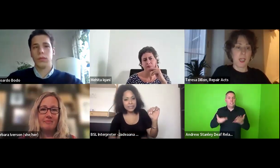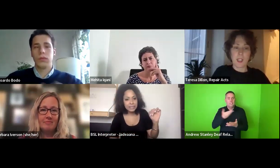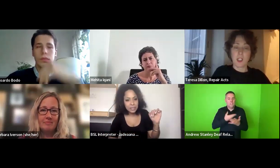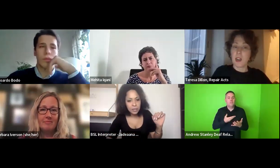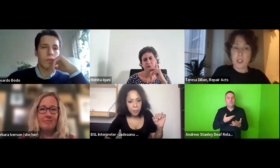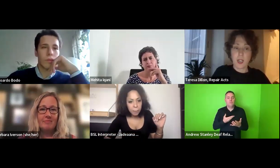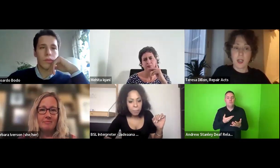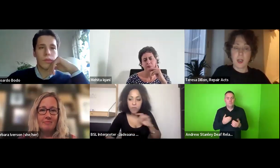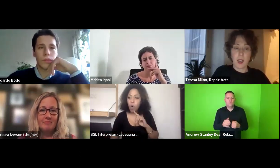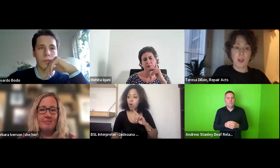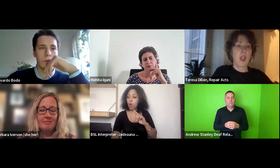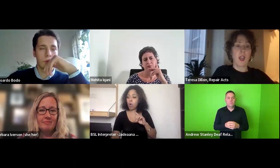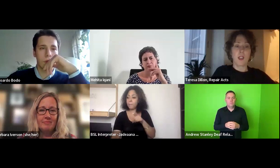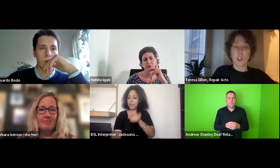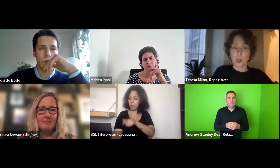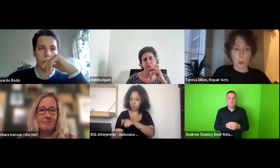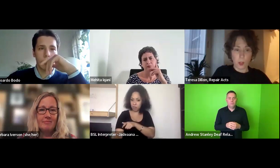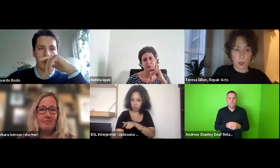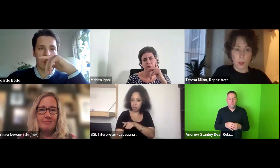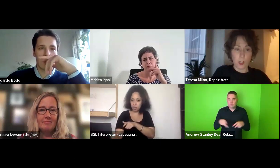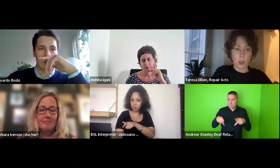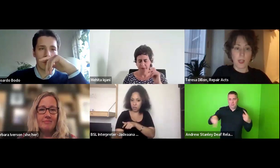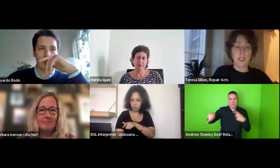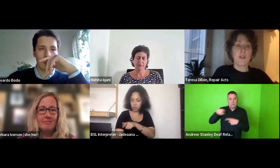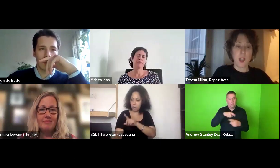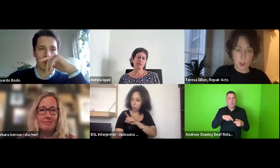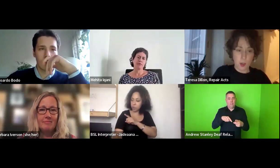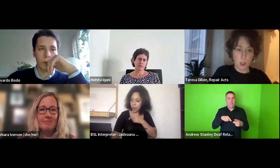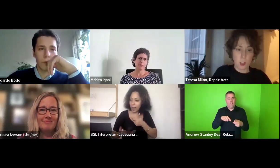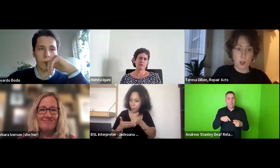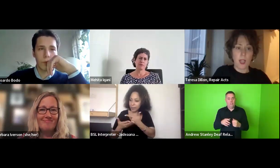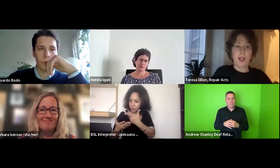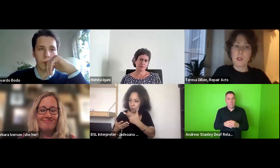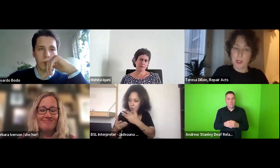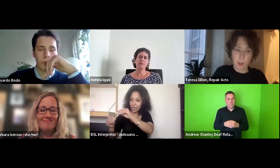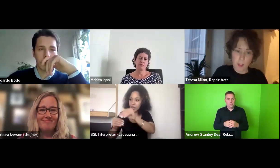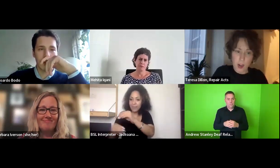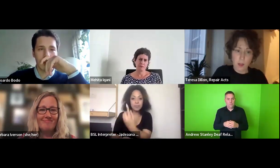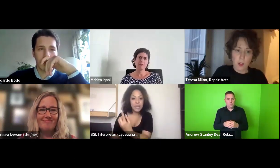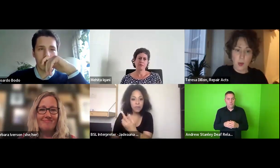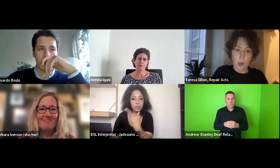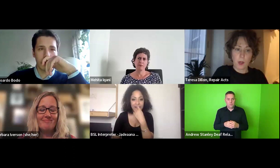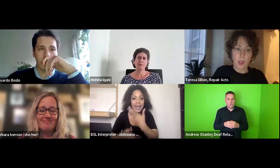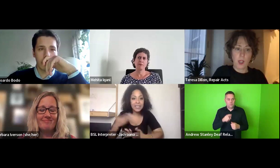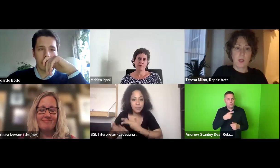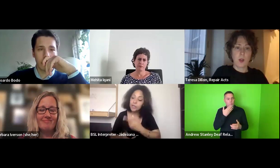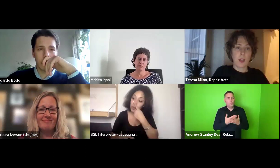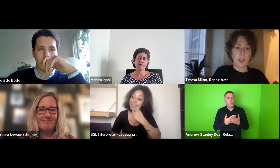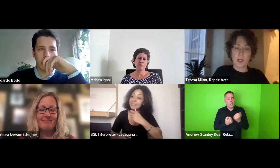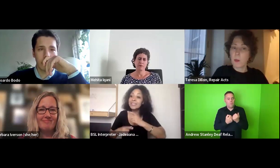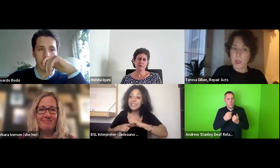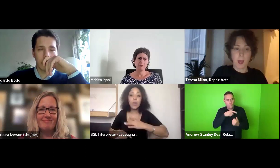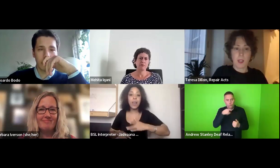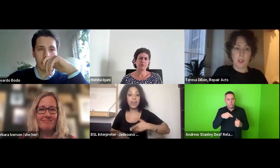me to connect on an everyday level and to do the work that I want to do and to live the life that I want to do. And let's make that fair for other people. So